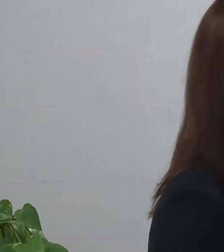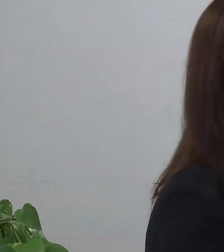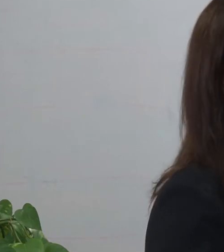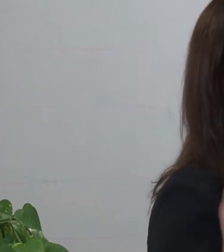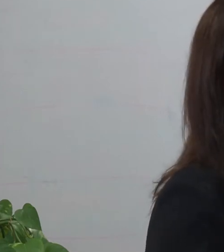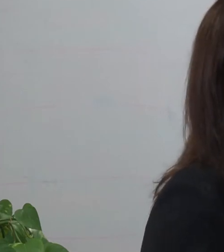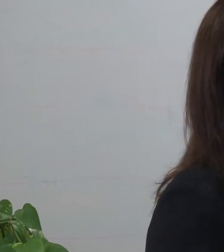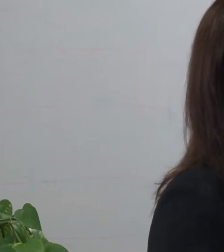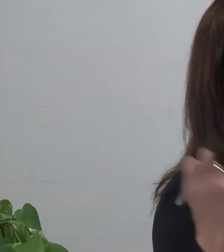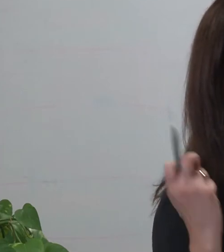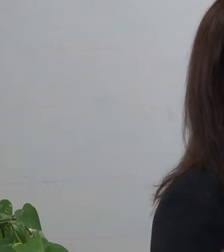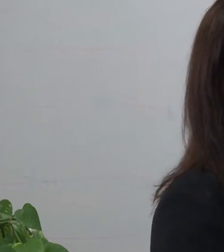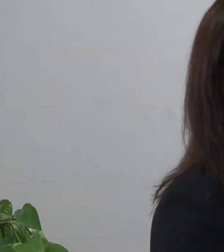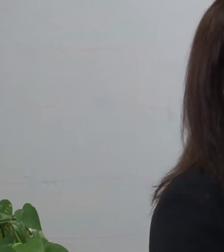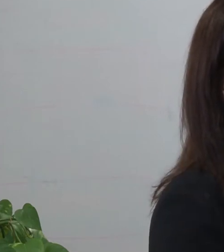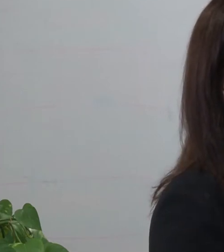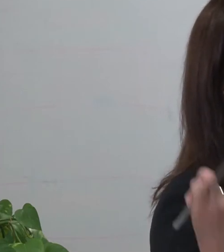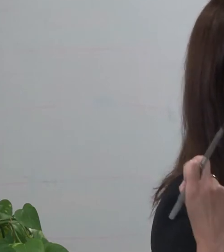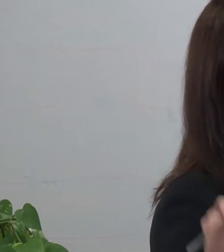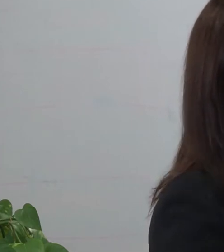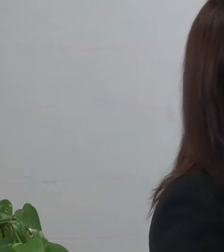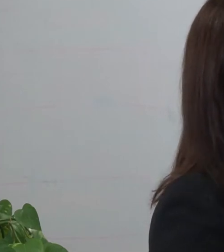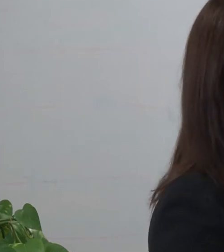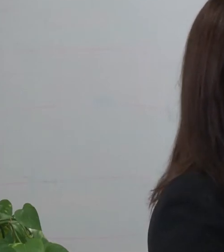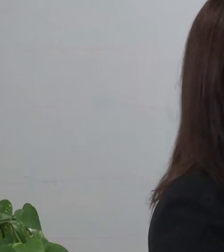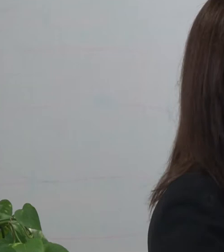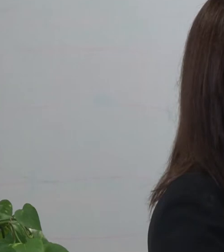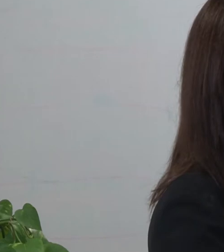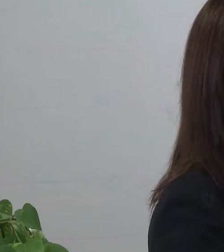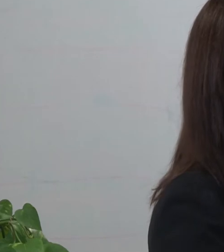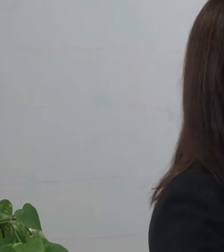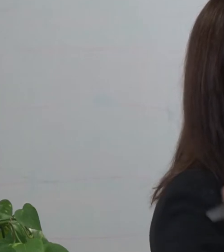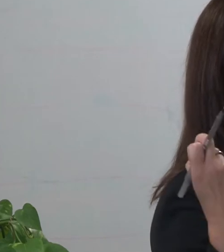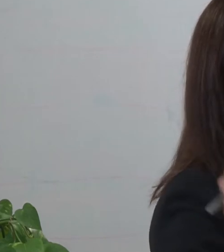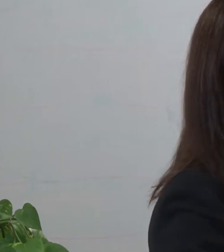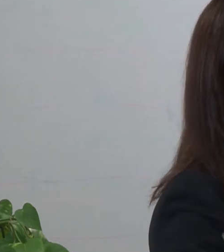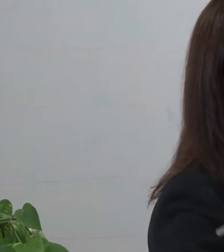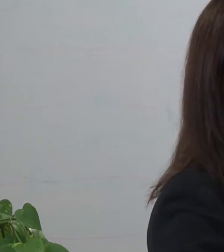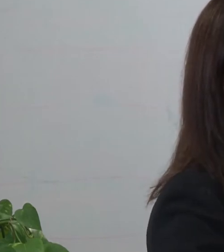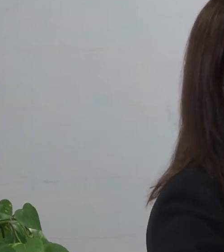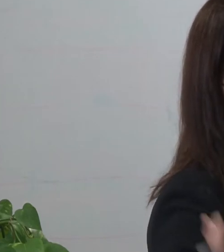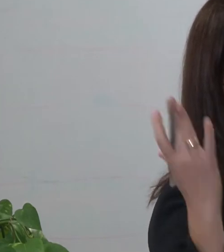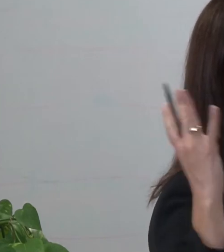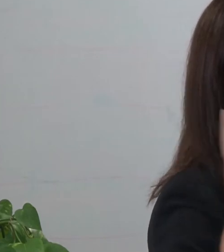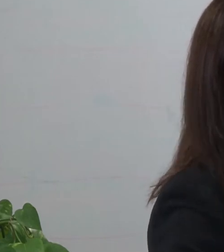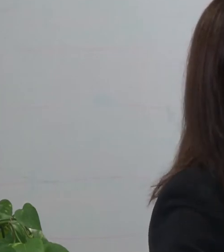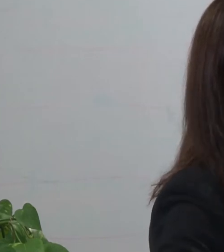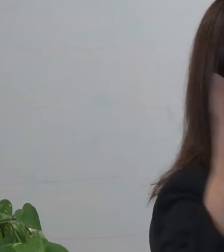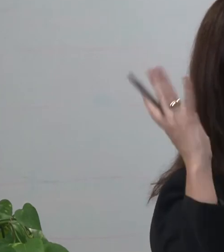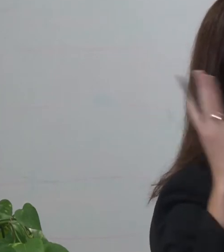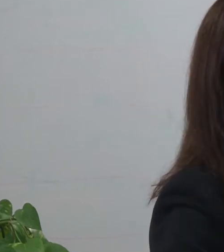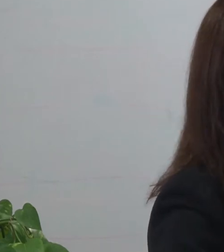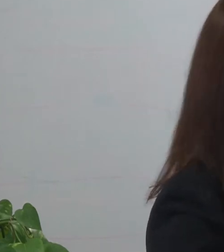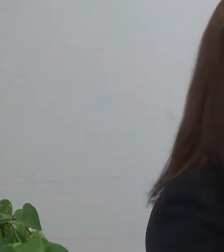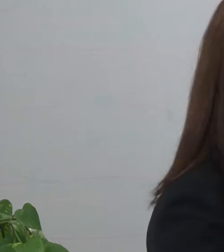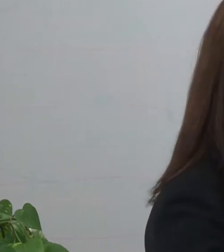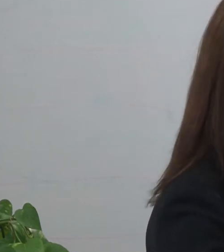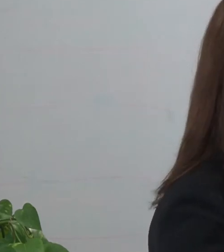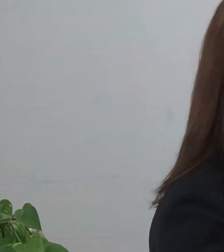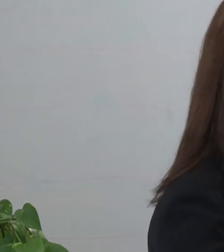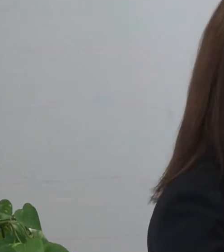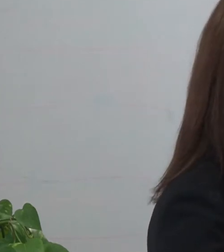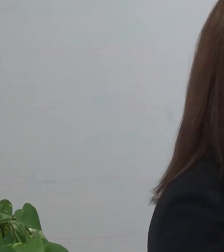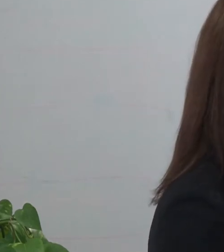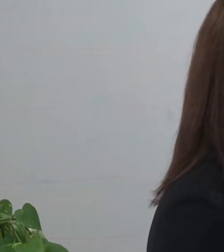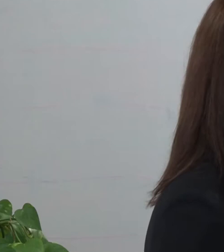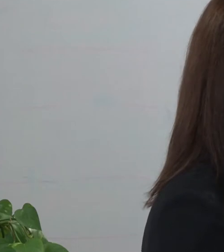that these are real jobs at the end of the training program. At the end of the day, there is a job you are ready and trained